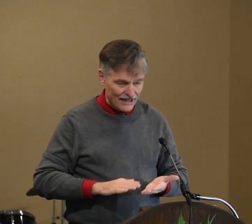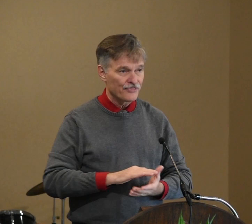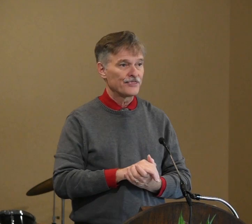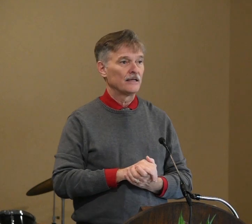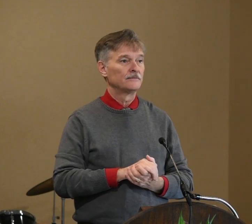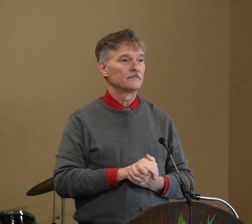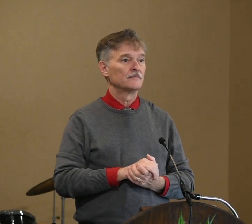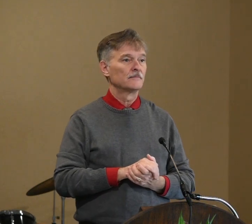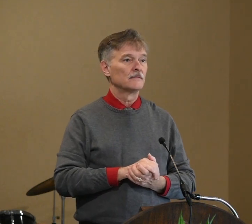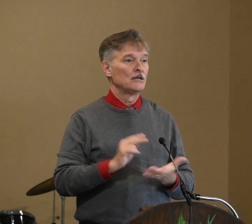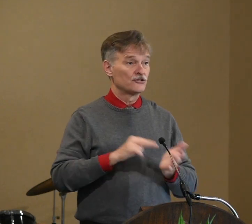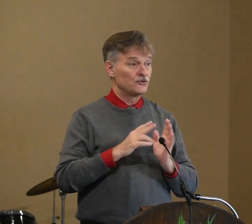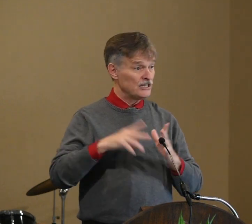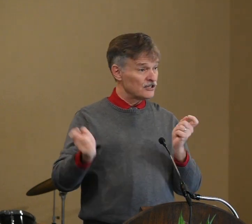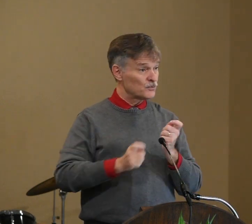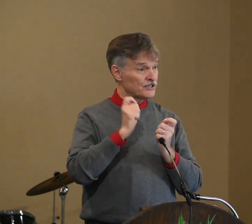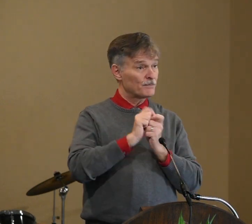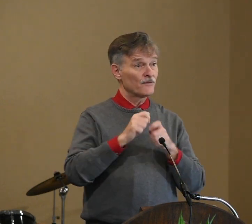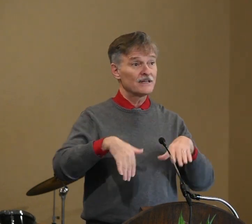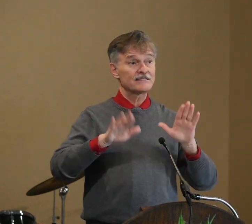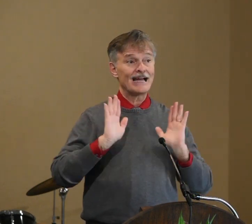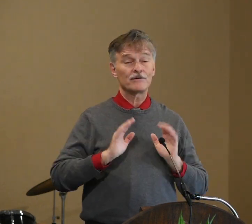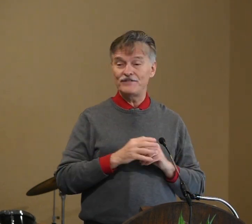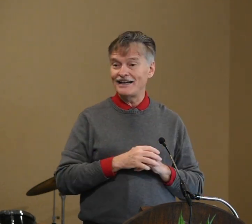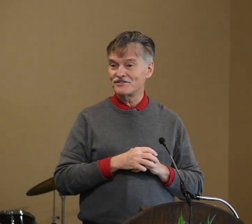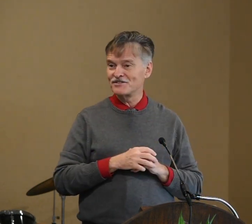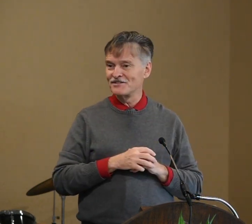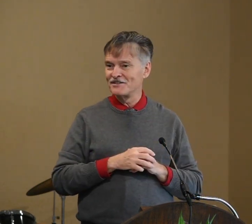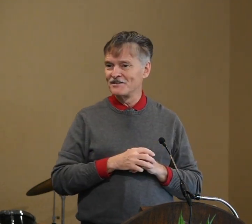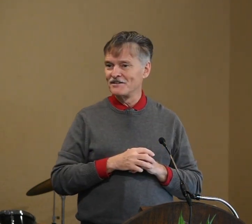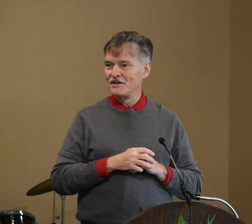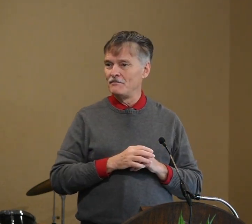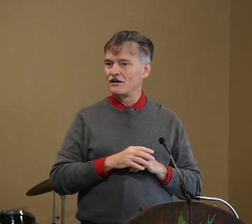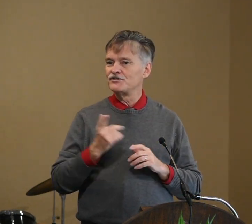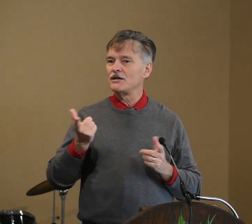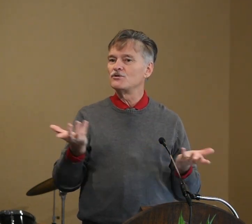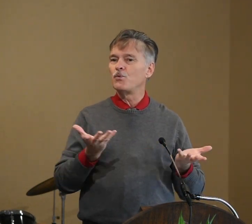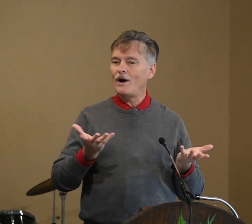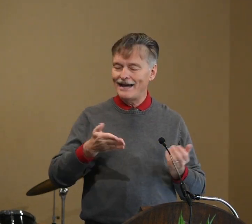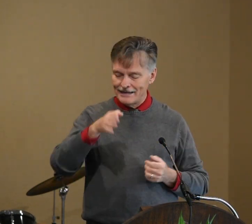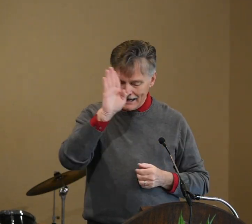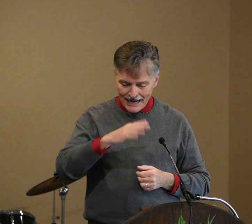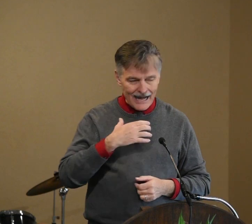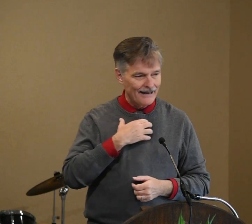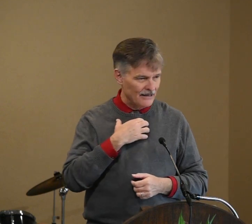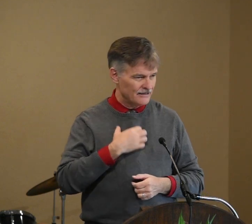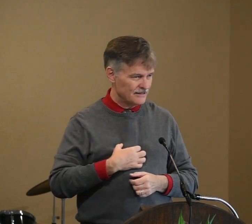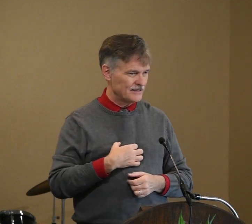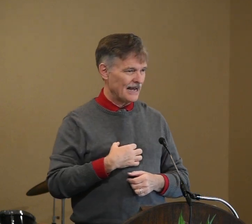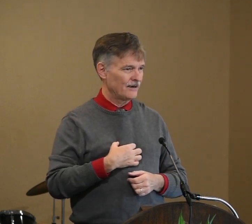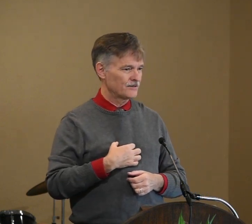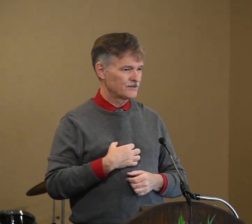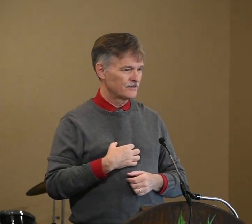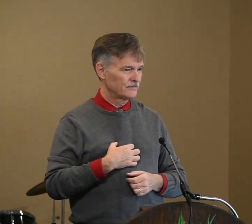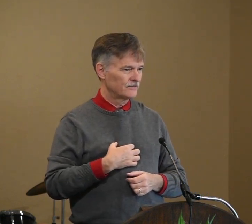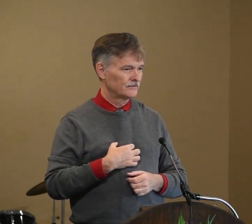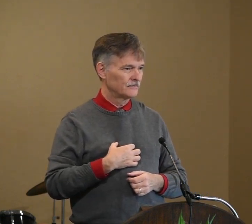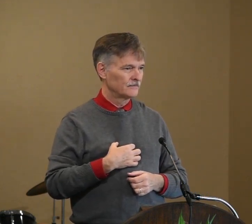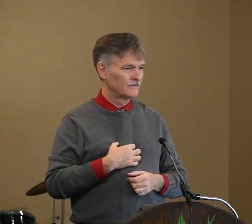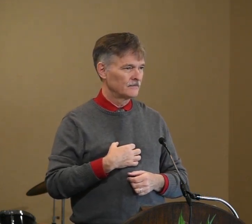death. So Jesus was the perfect sacrifice, because he was what God desires.